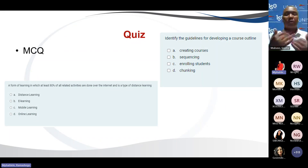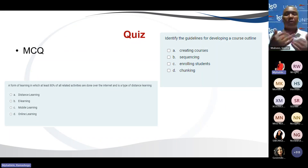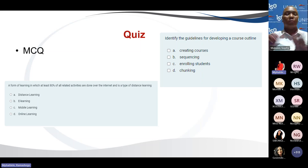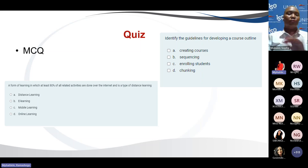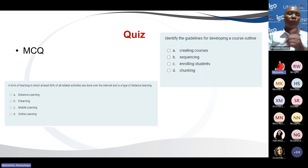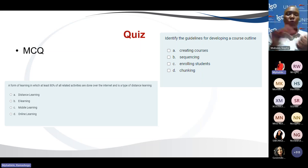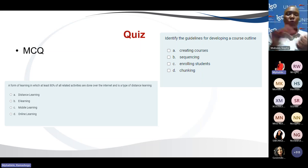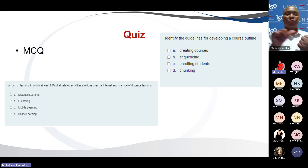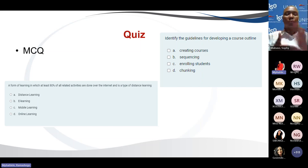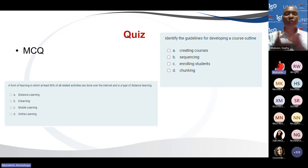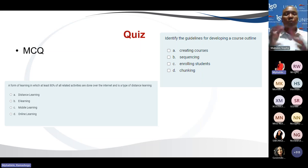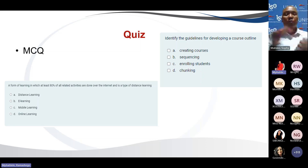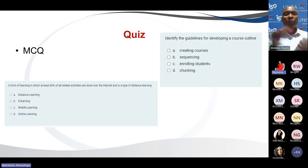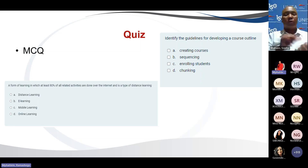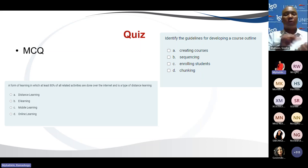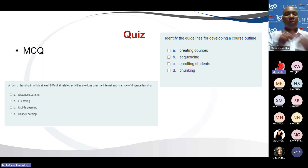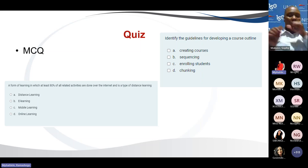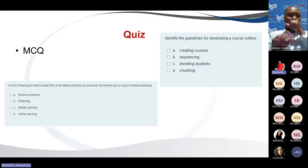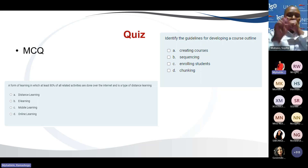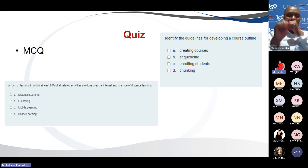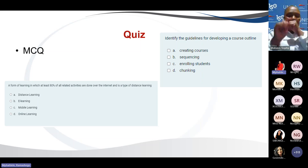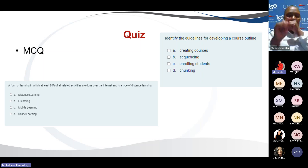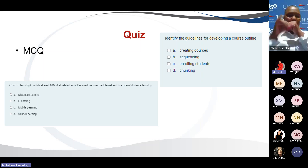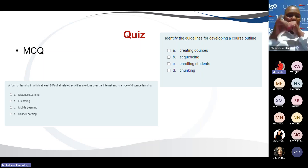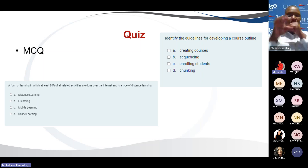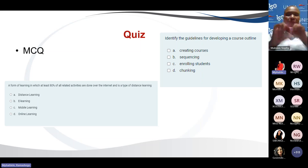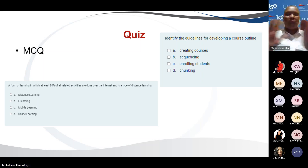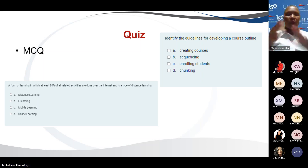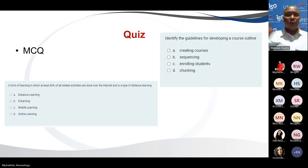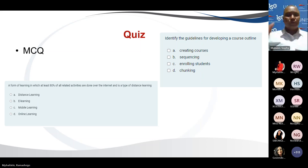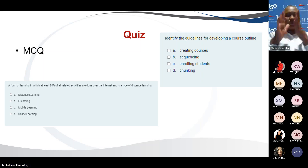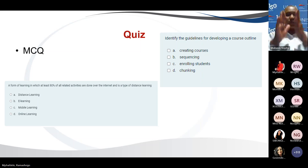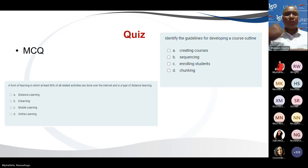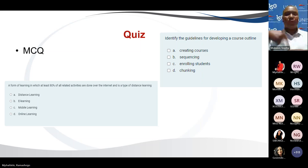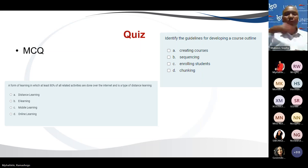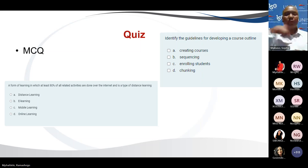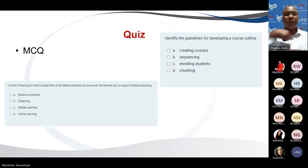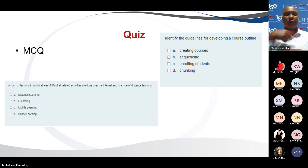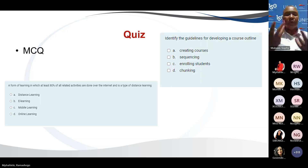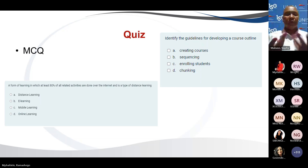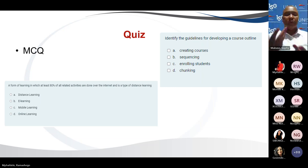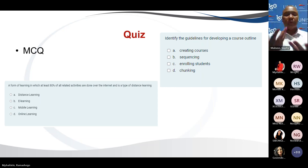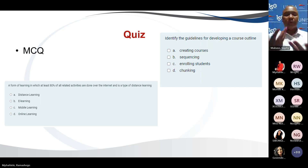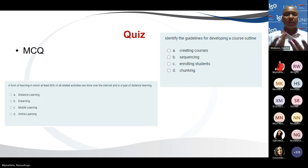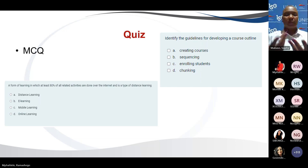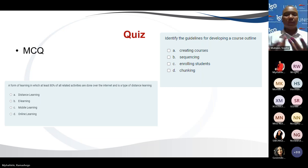the tips on how to approach our